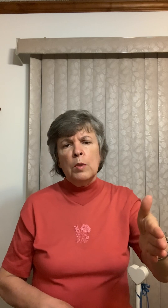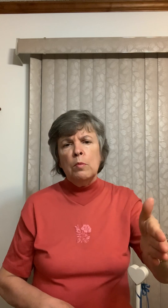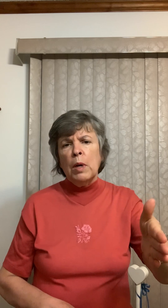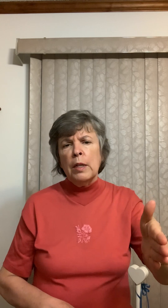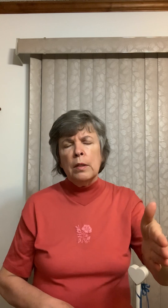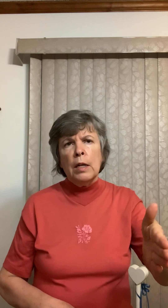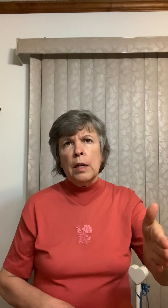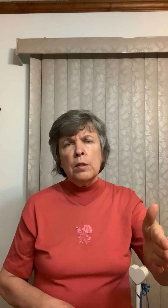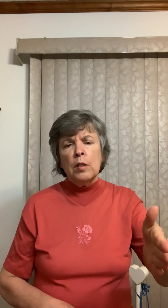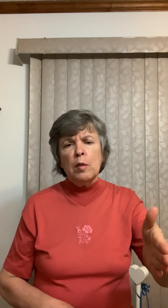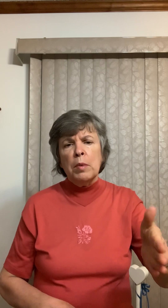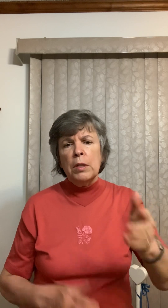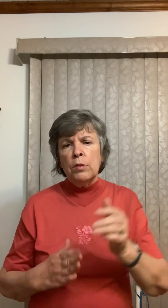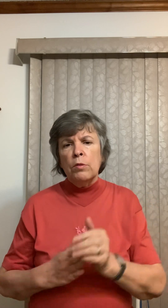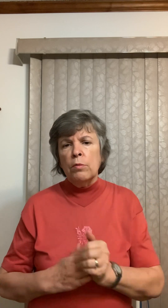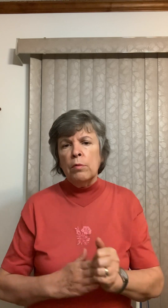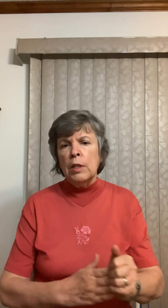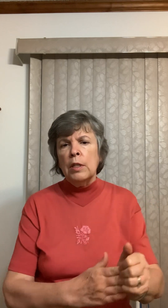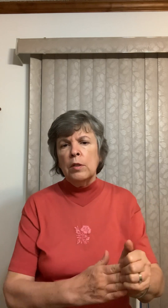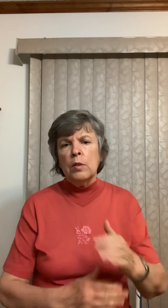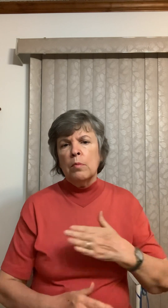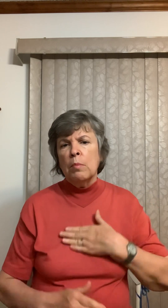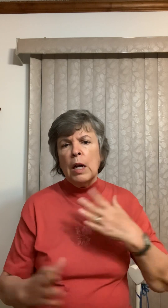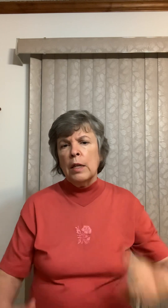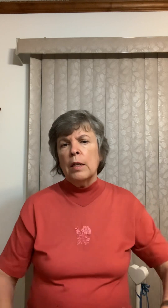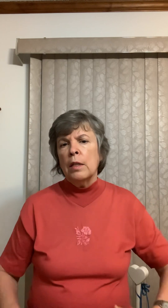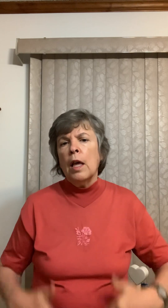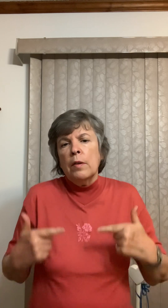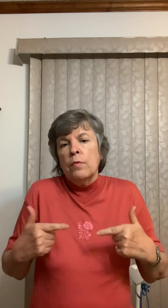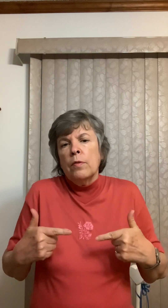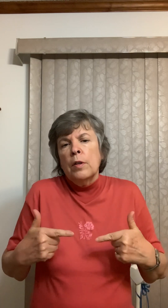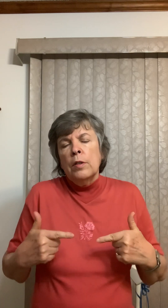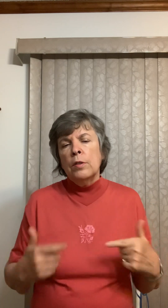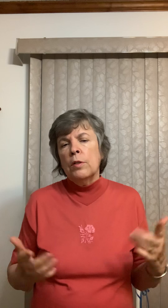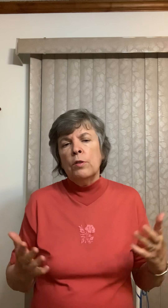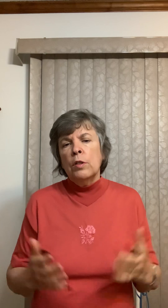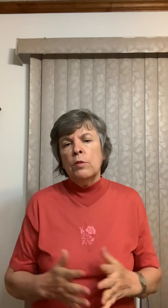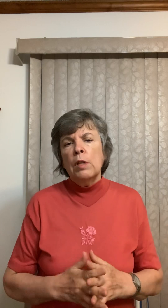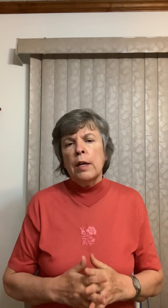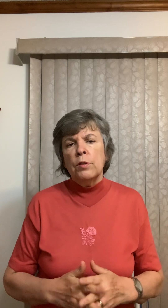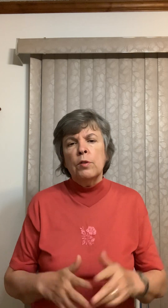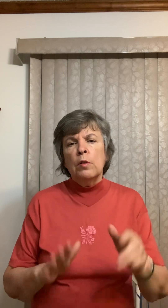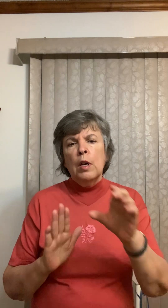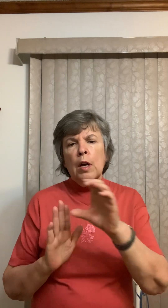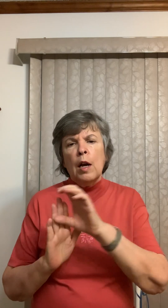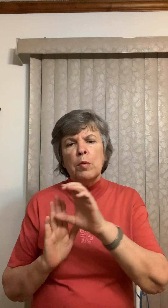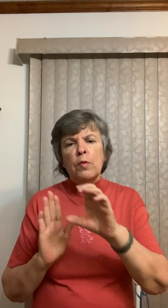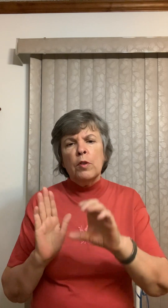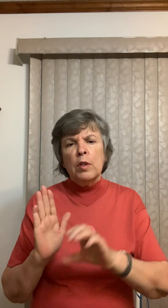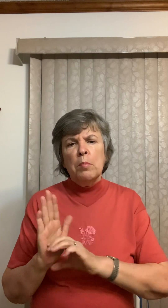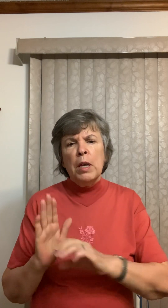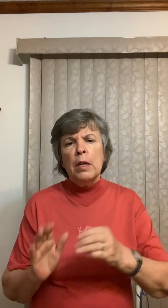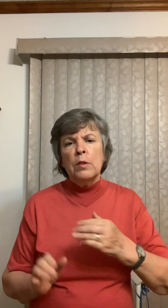You might, I saw somebody do leads my life. You know, you can do that too. I prefer commands